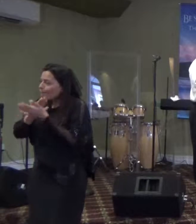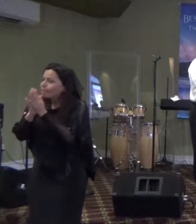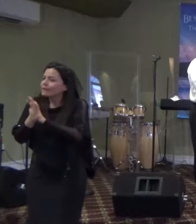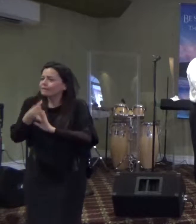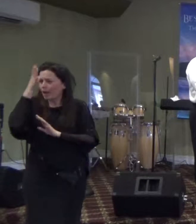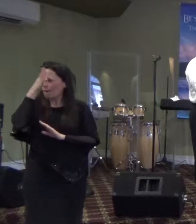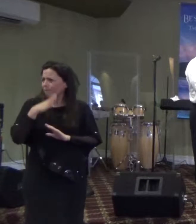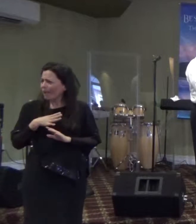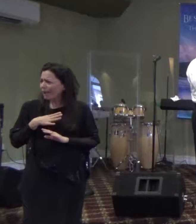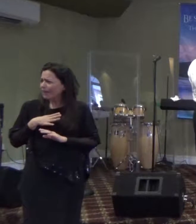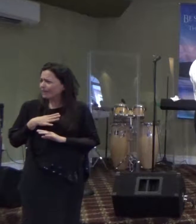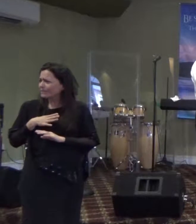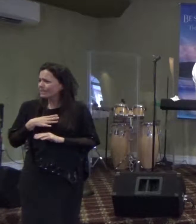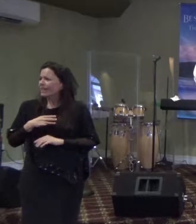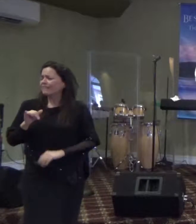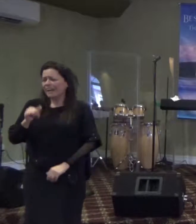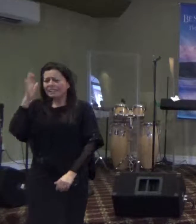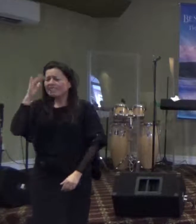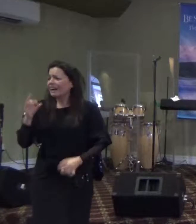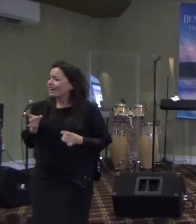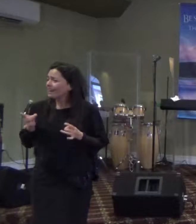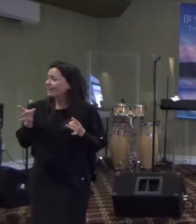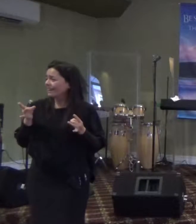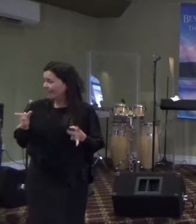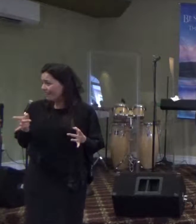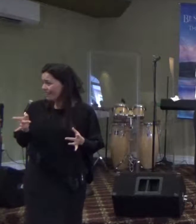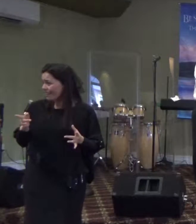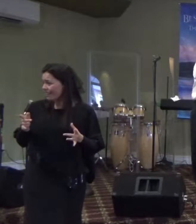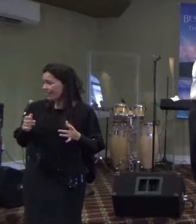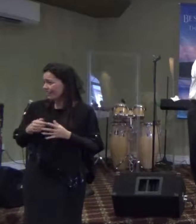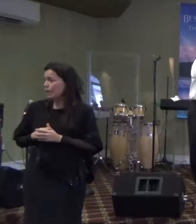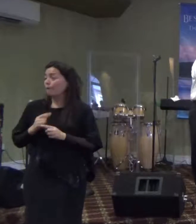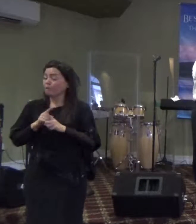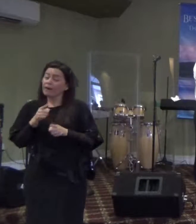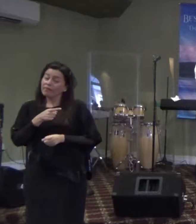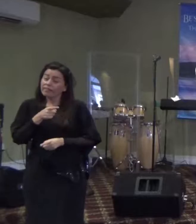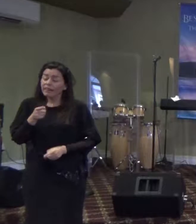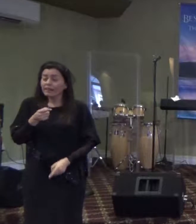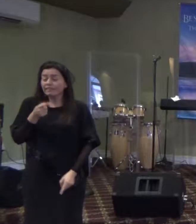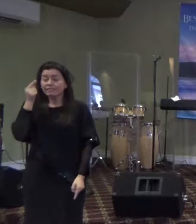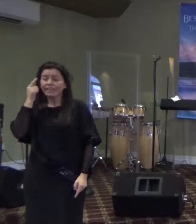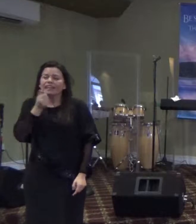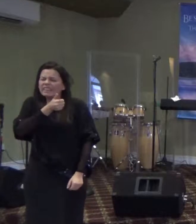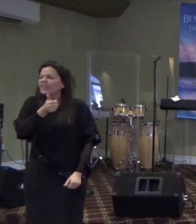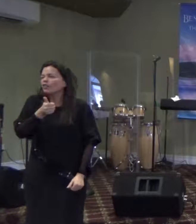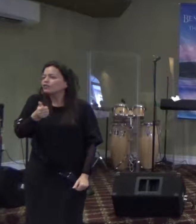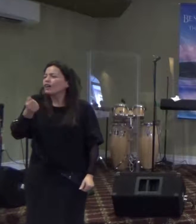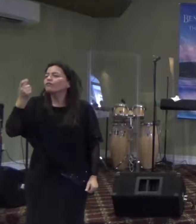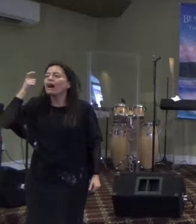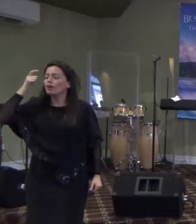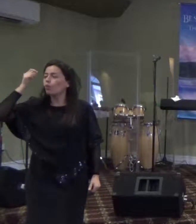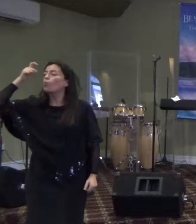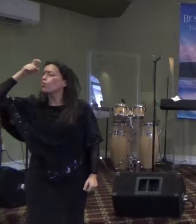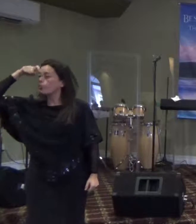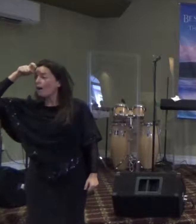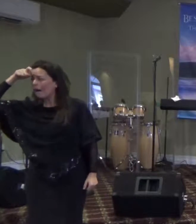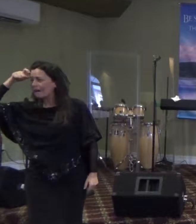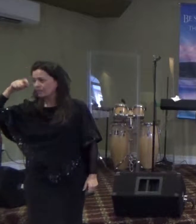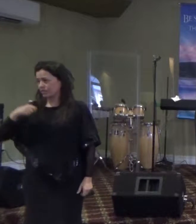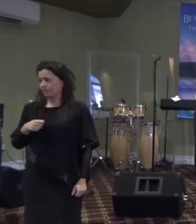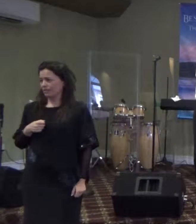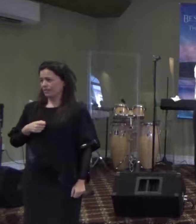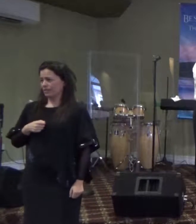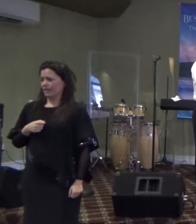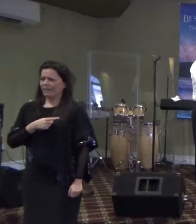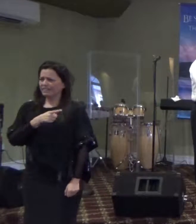them over to a reprobate mind, en la concupiscencia de sus corazones, and the lasciviousness of their hearts. de modo que